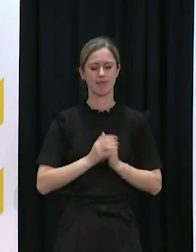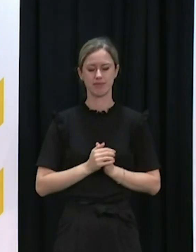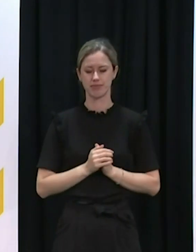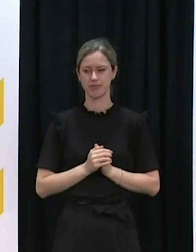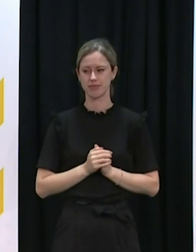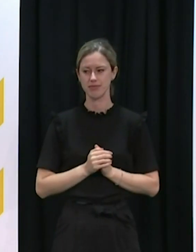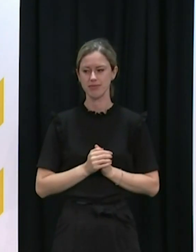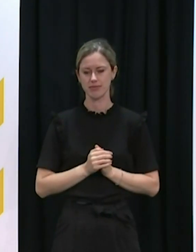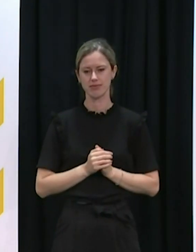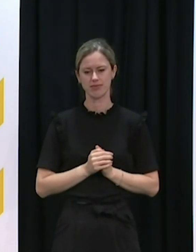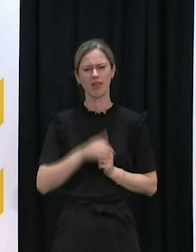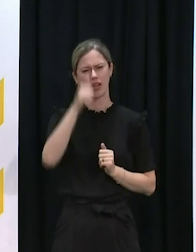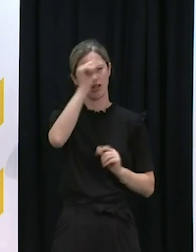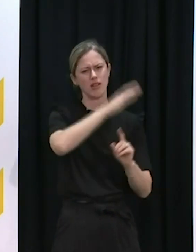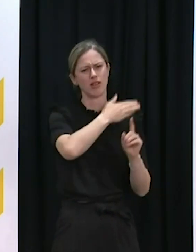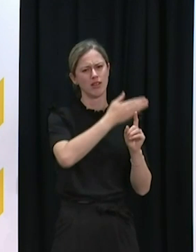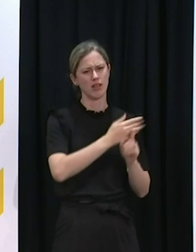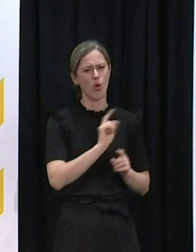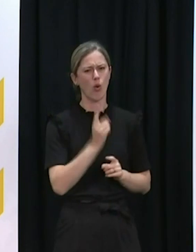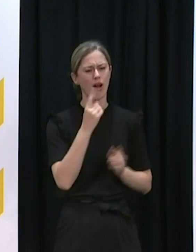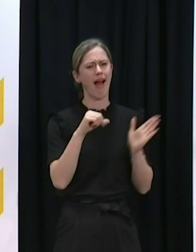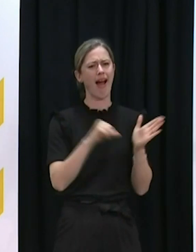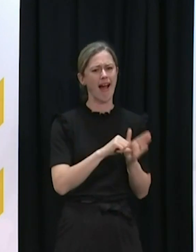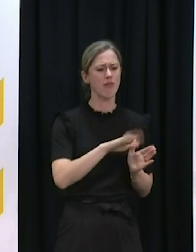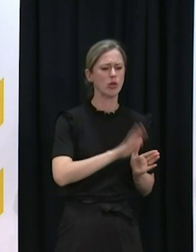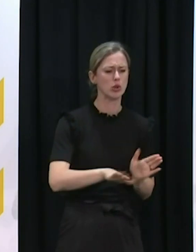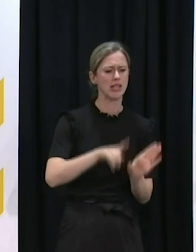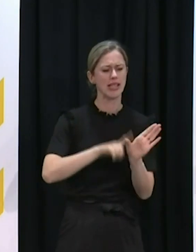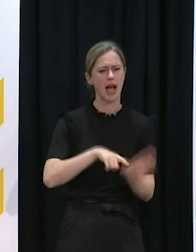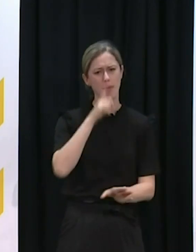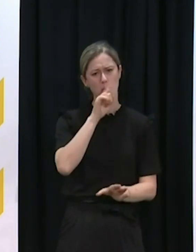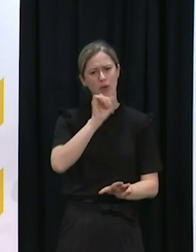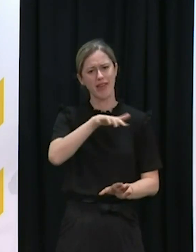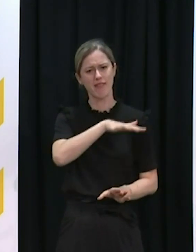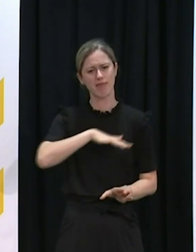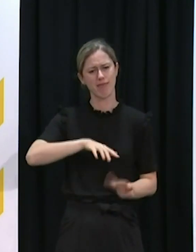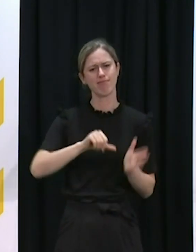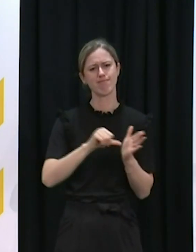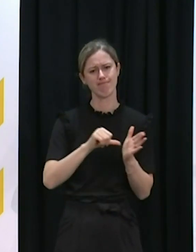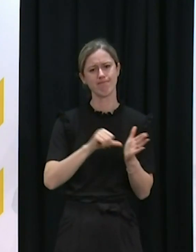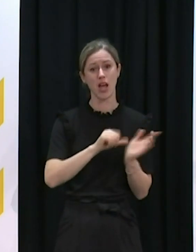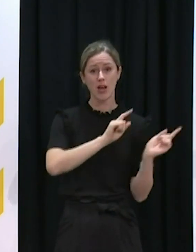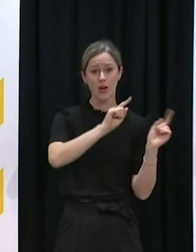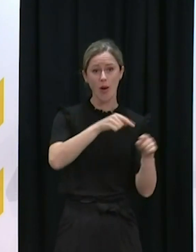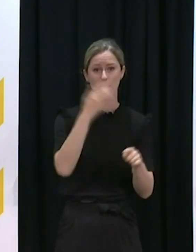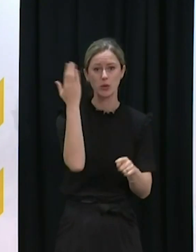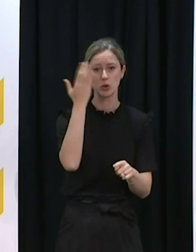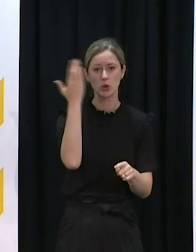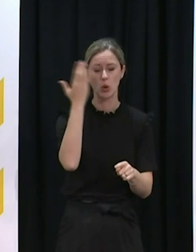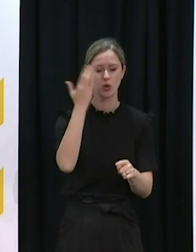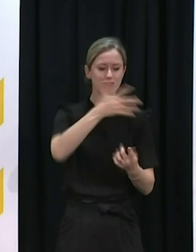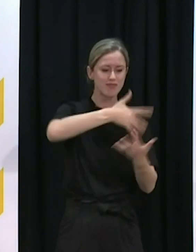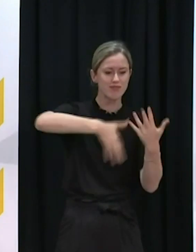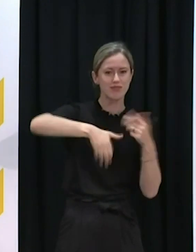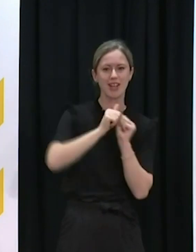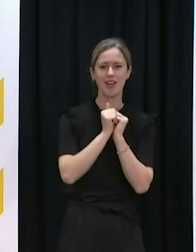ongoing restrictions have been incredibly hard on children and young people, and of course their families as well. And returning to school, interacting